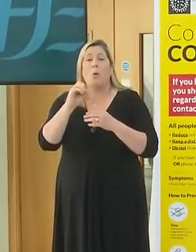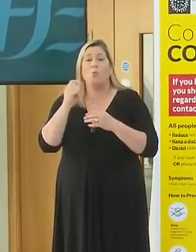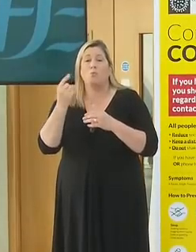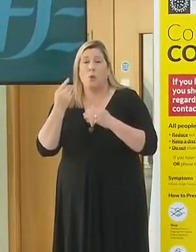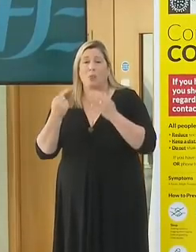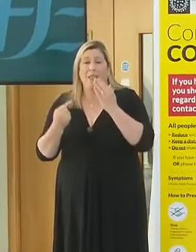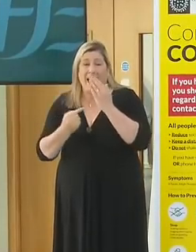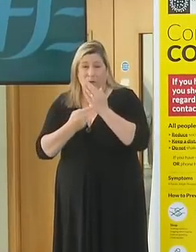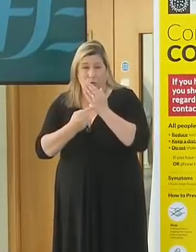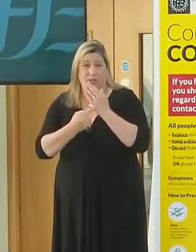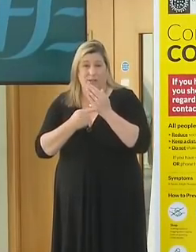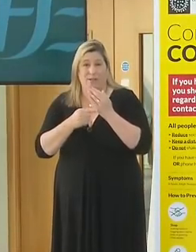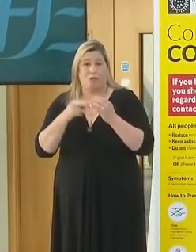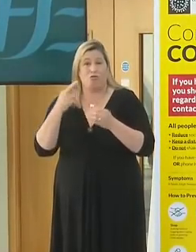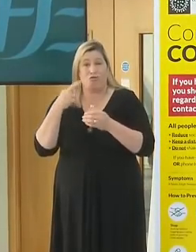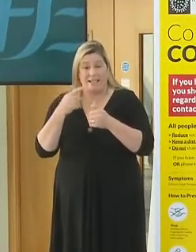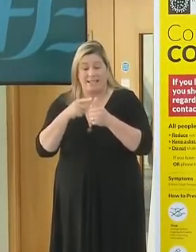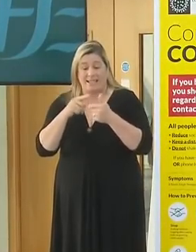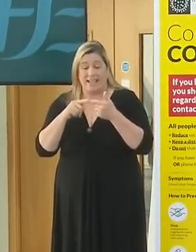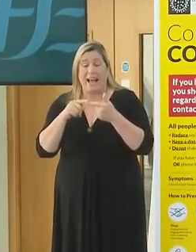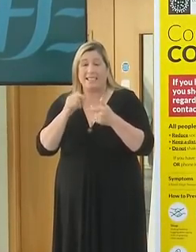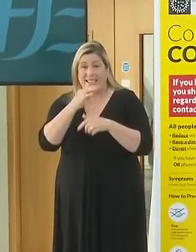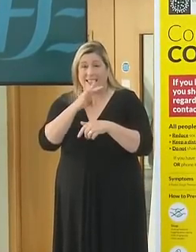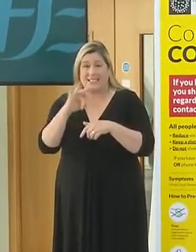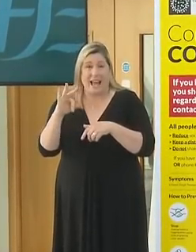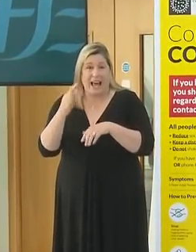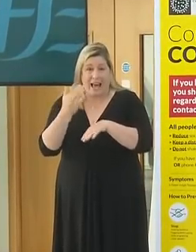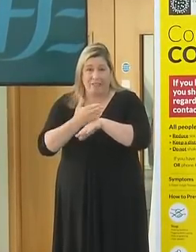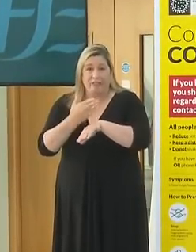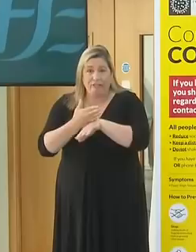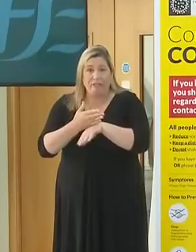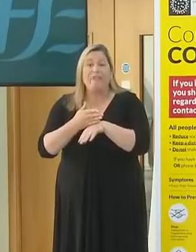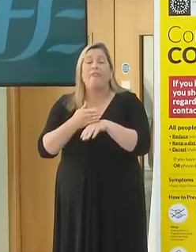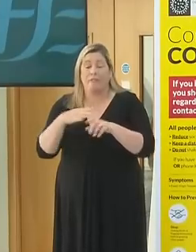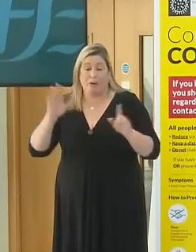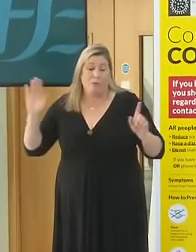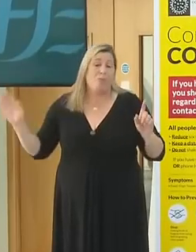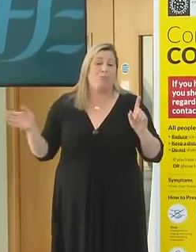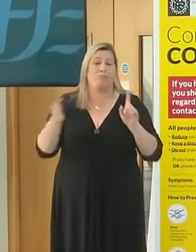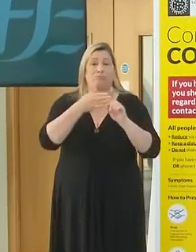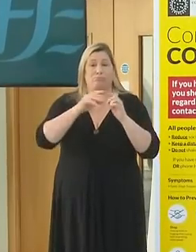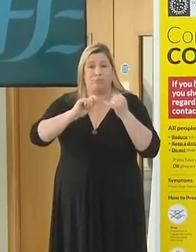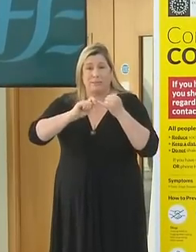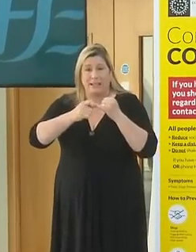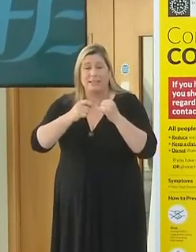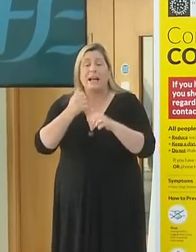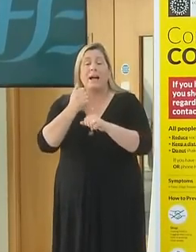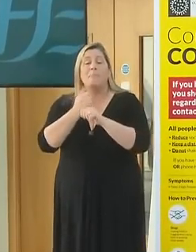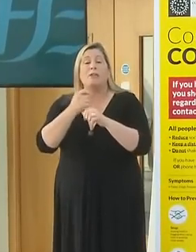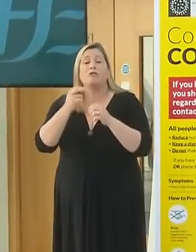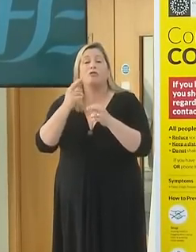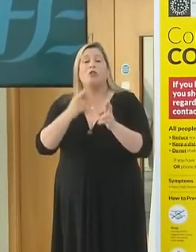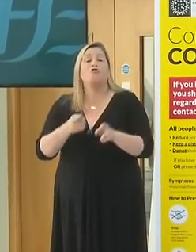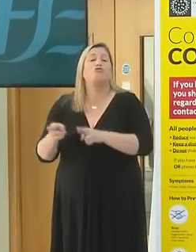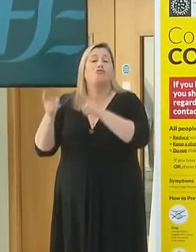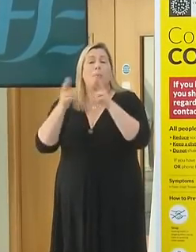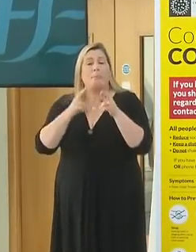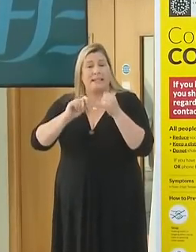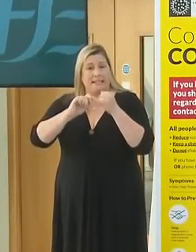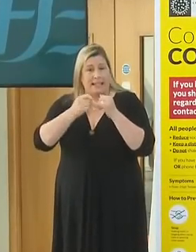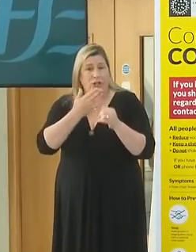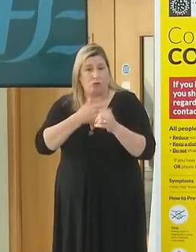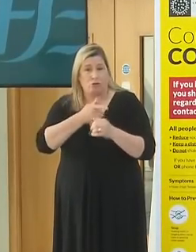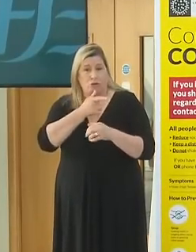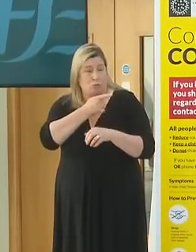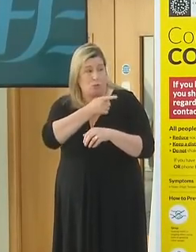residents and staff all across those locations. In terms of repeat tests are in plan, I think I'll just refer what Dr. Colin Henry said